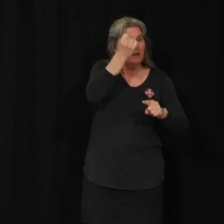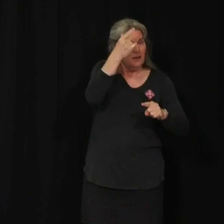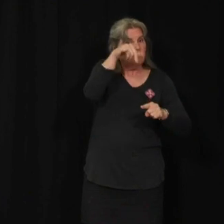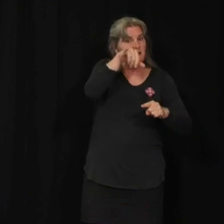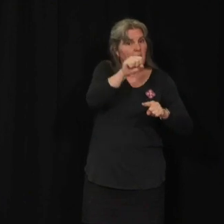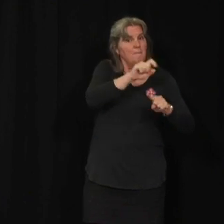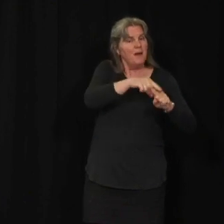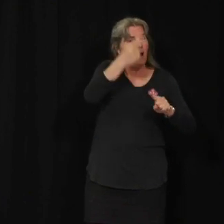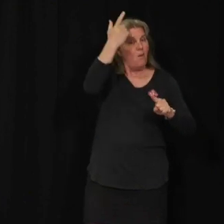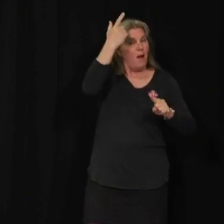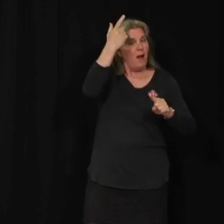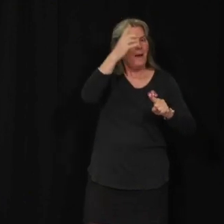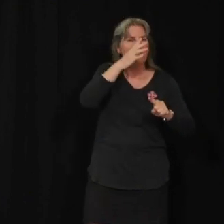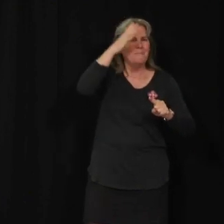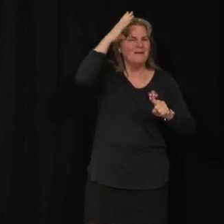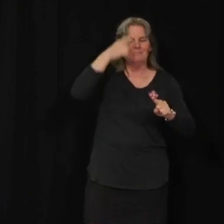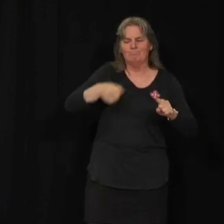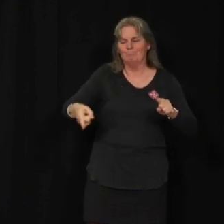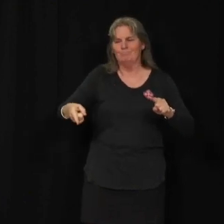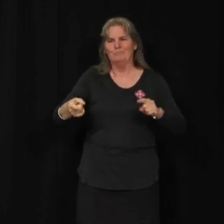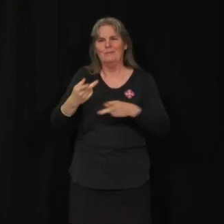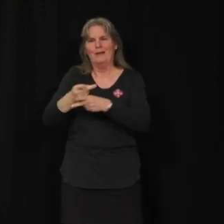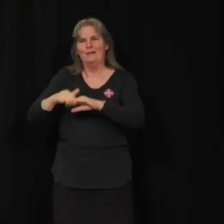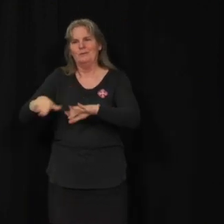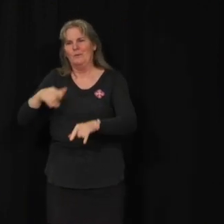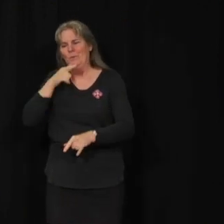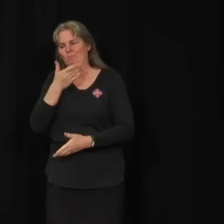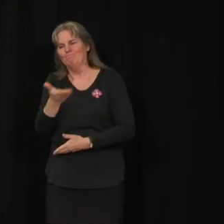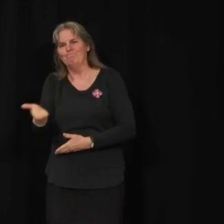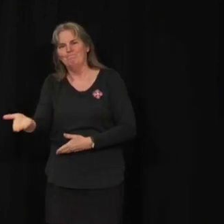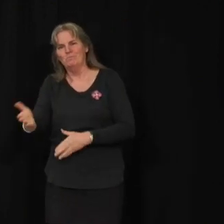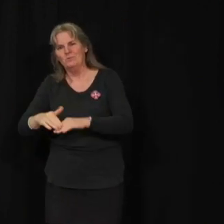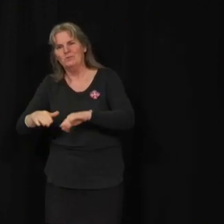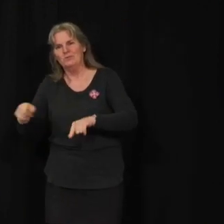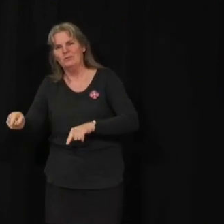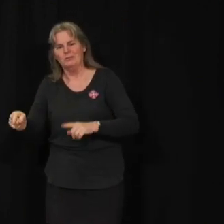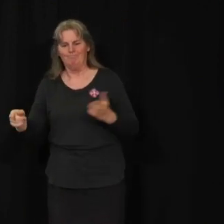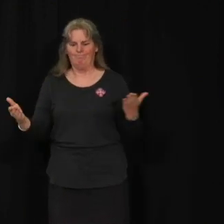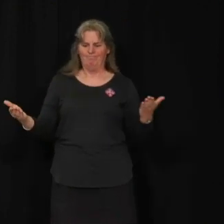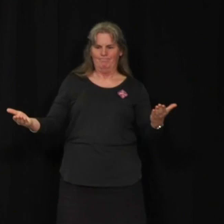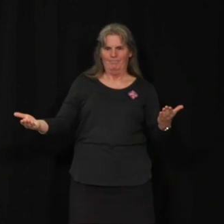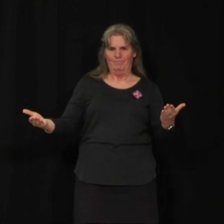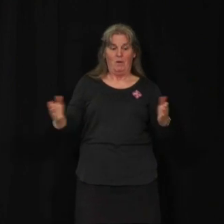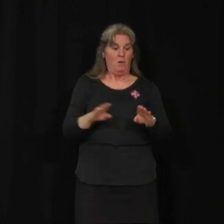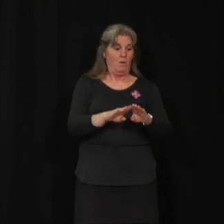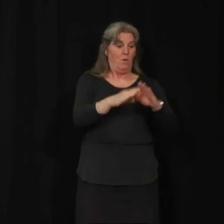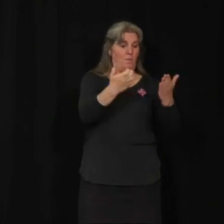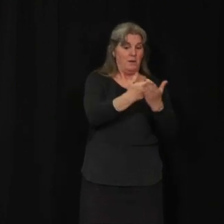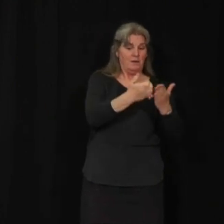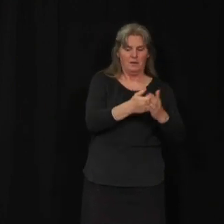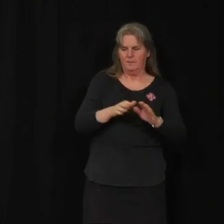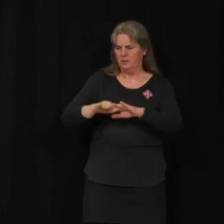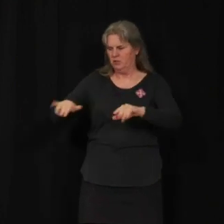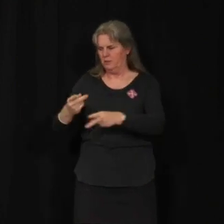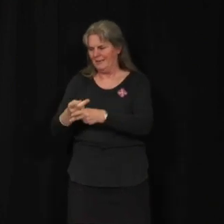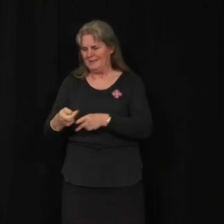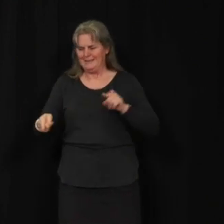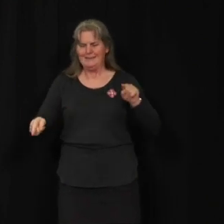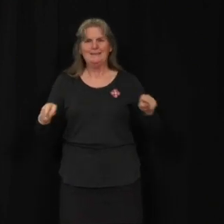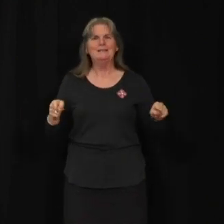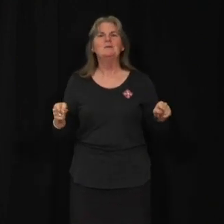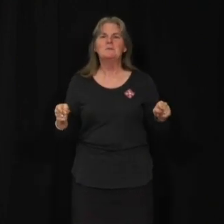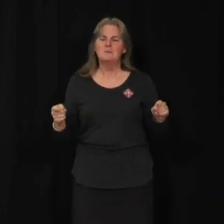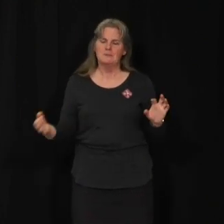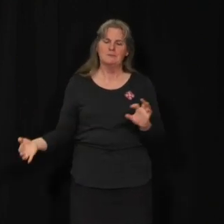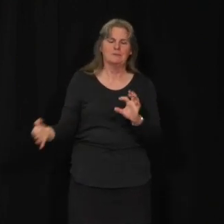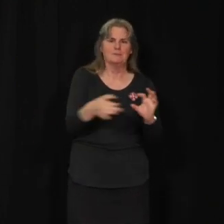parents. What is the plan for childcare? We recognize that these two things, opening the economy and childcare, well, they